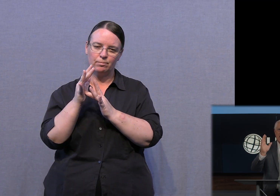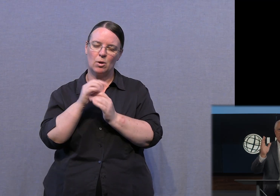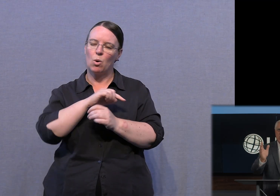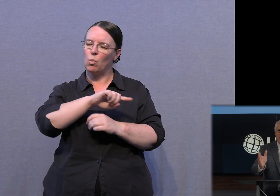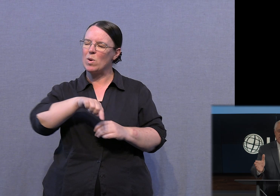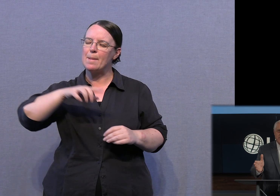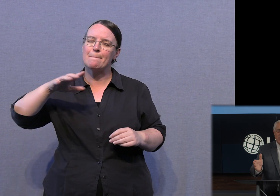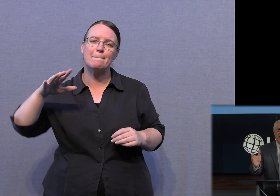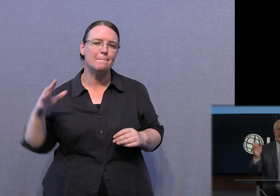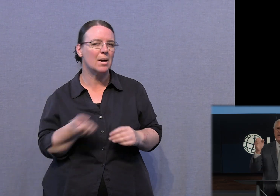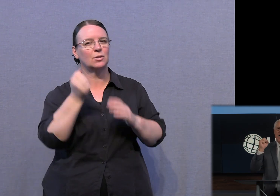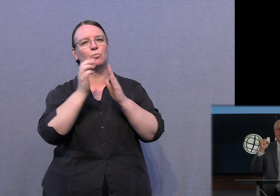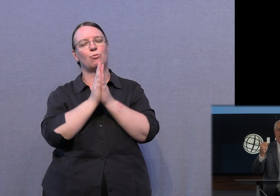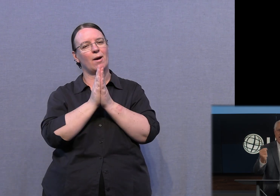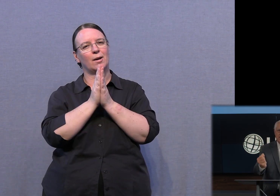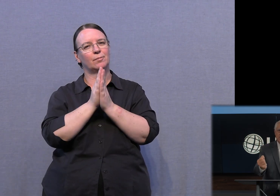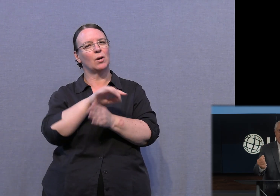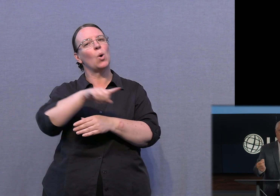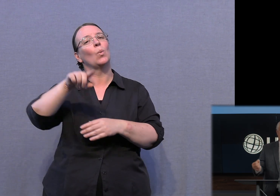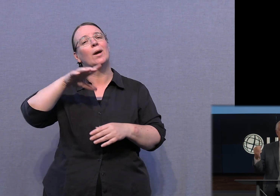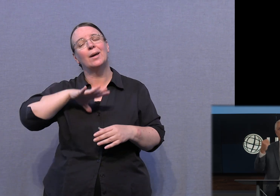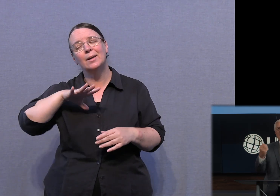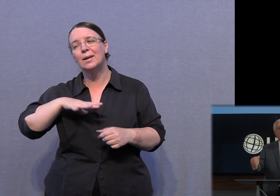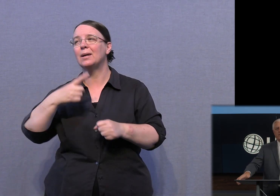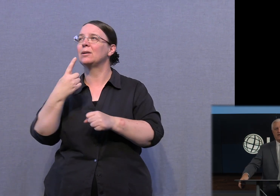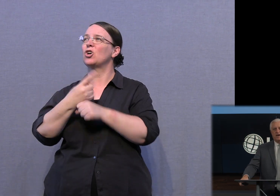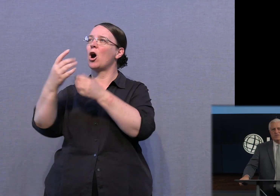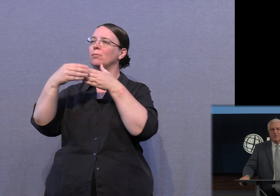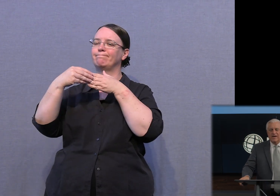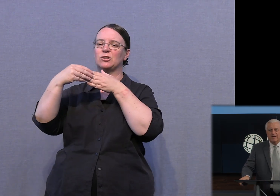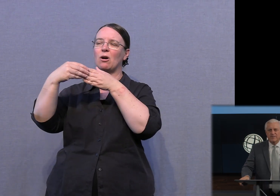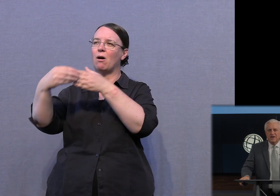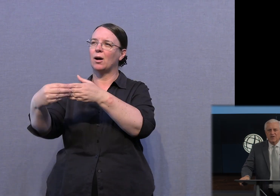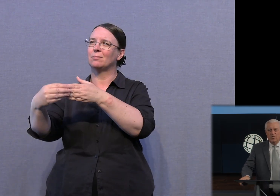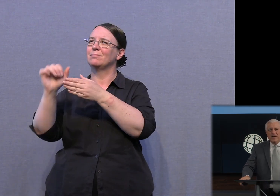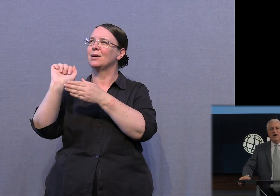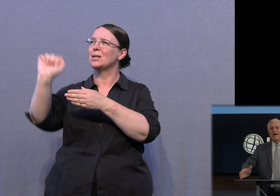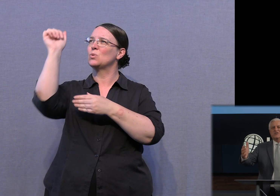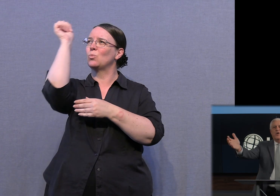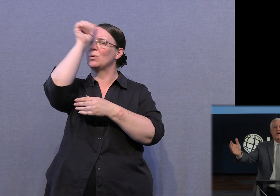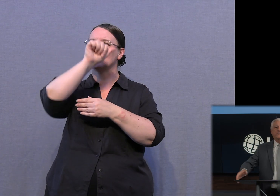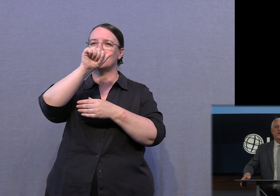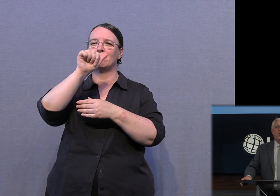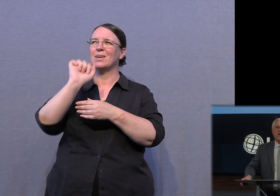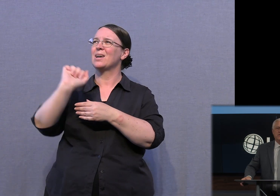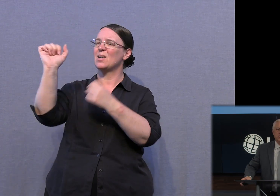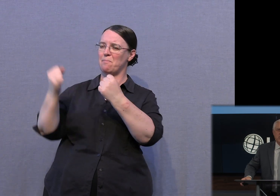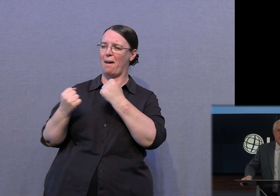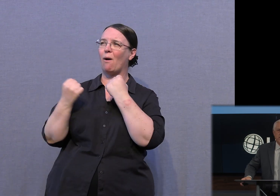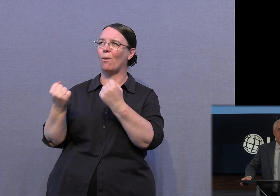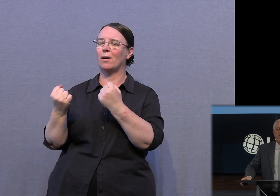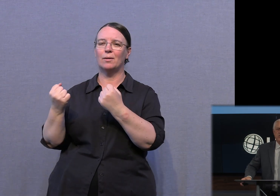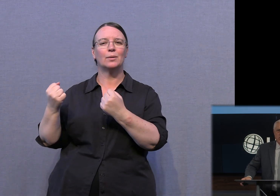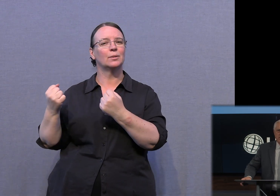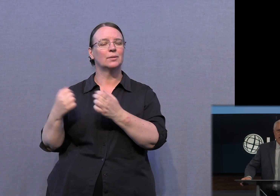need God's wisdom. We need God's guidance. We need the power that comes from Him. We are not smart enough to know what to do